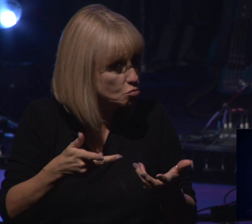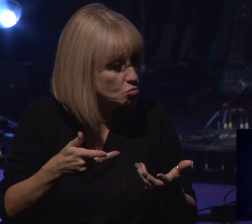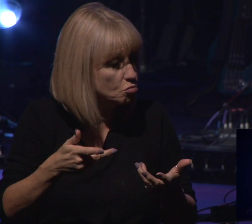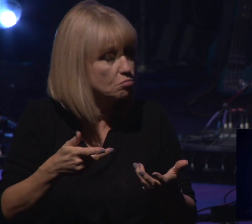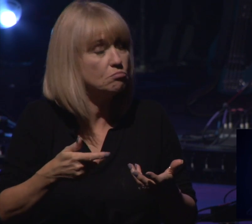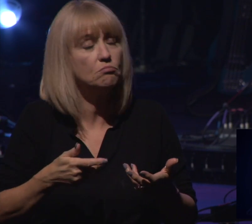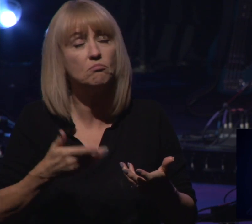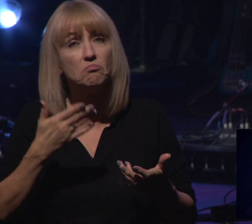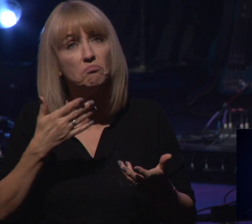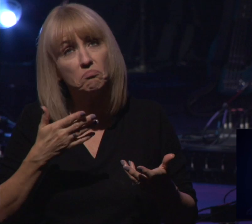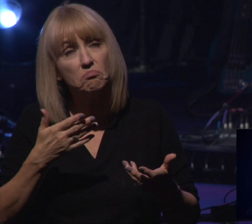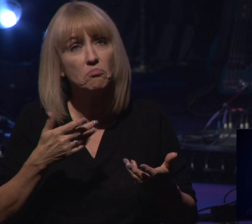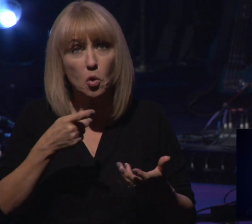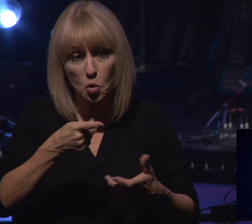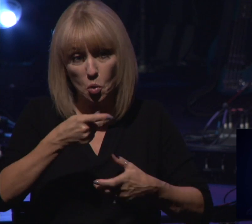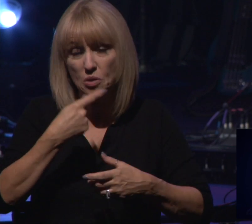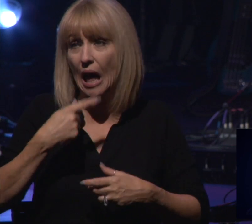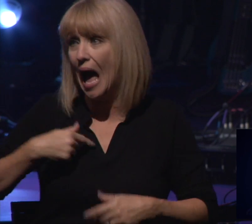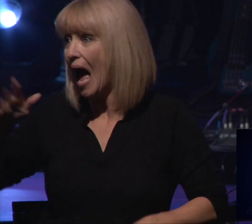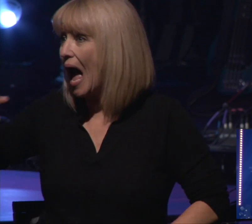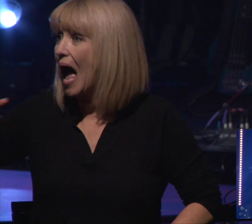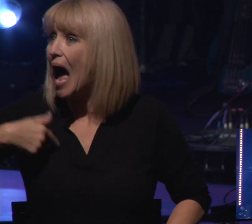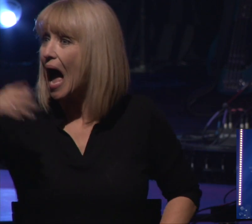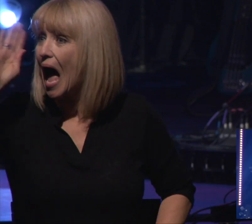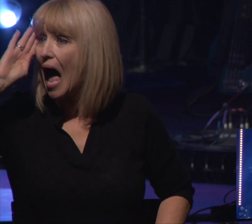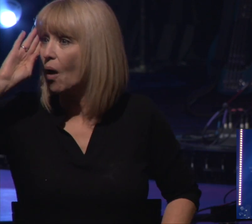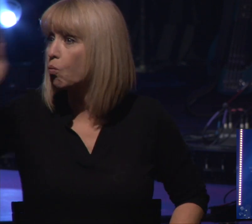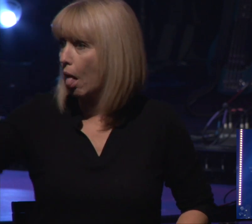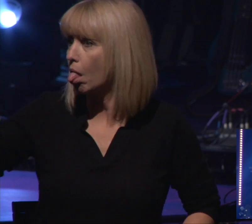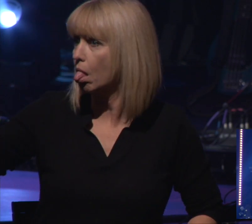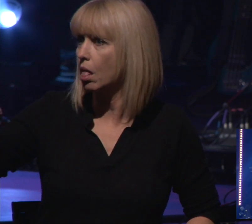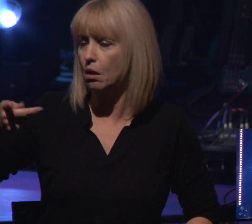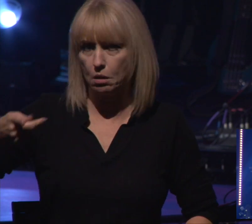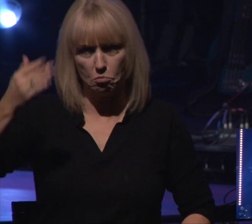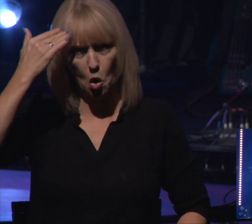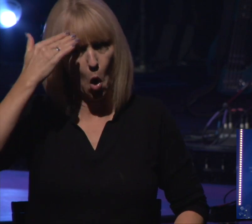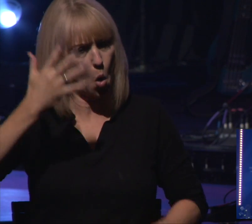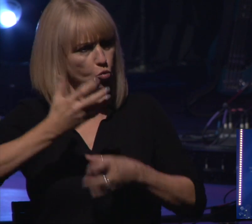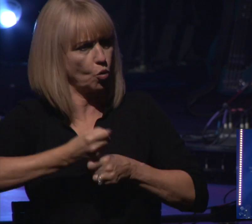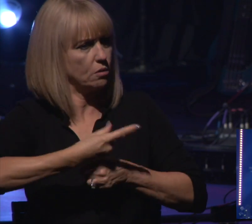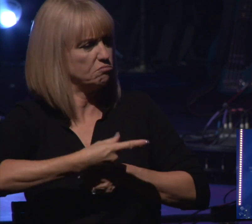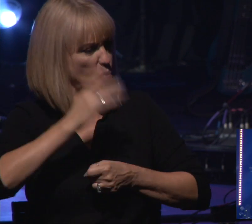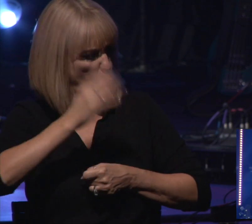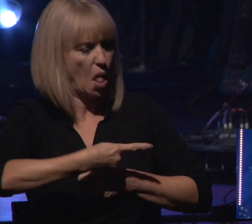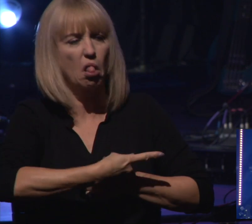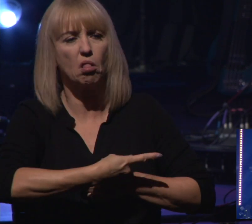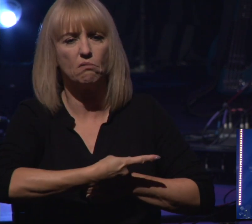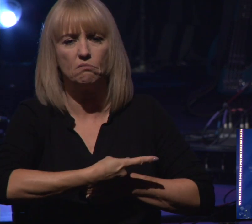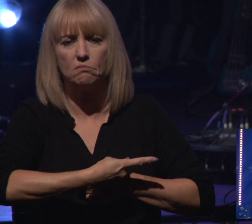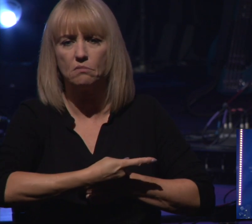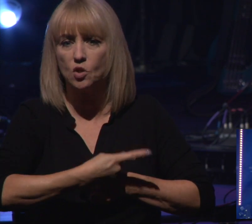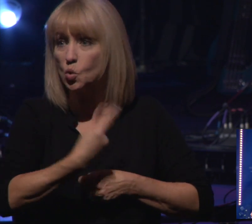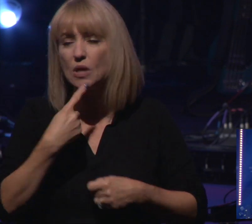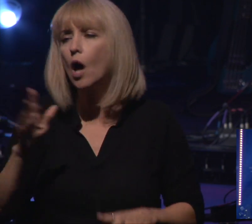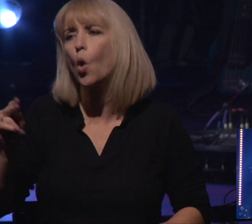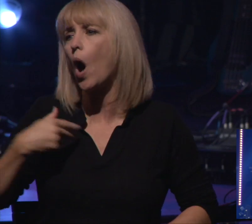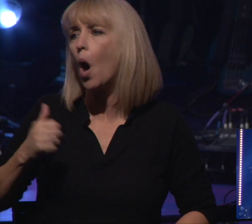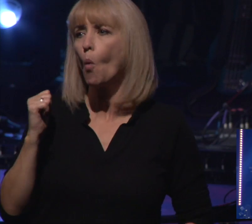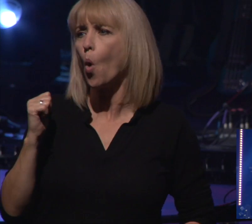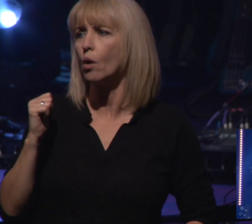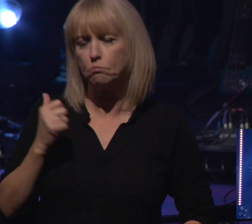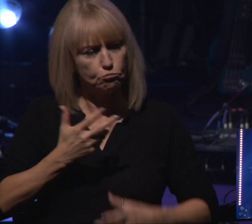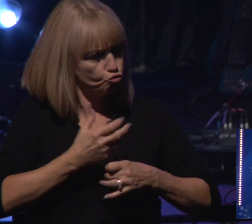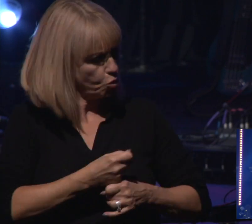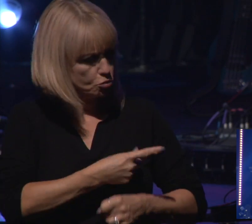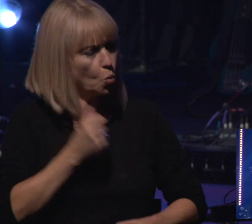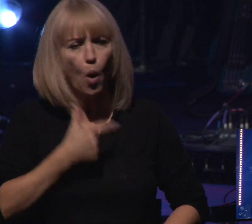friends trust you? Do you keep your promises when you say, I will or I will not, and they know it's true? For your spouse, your family, your